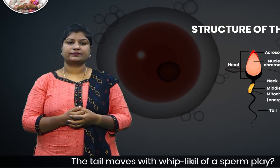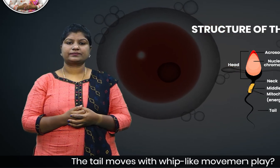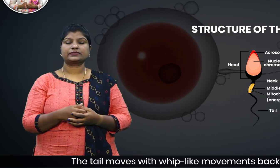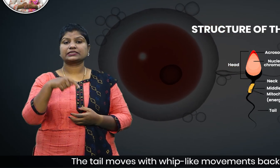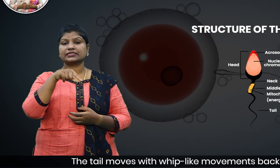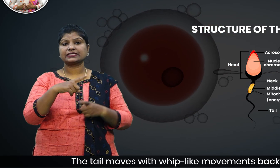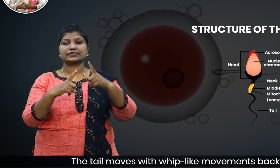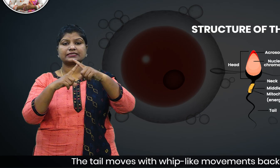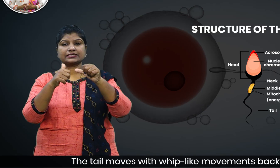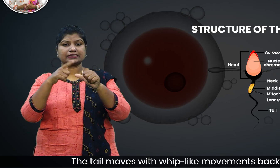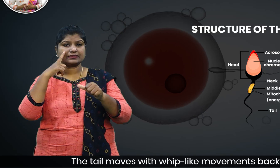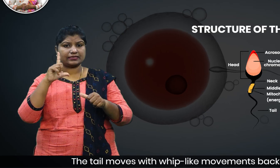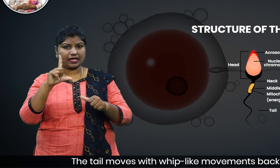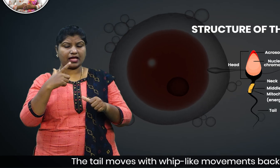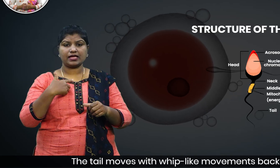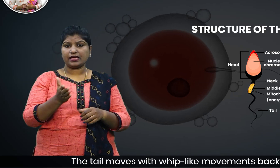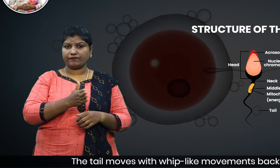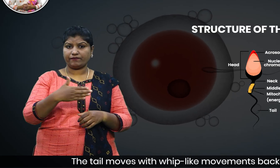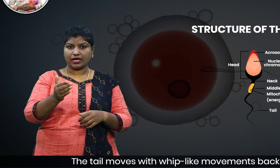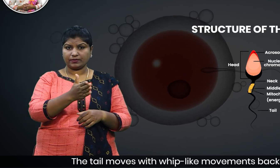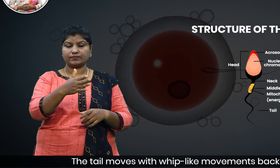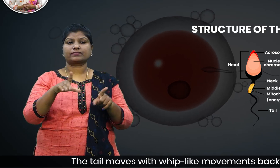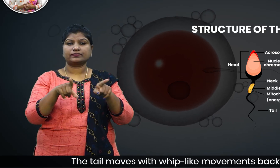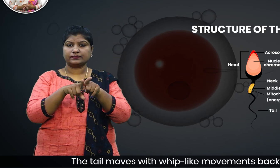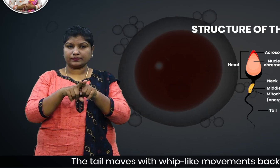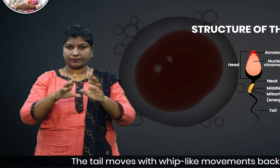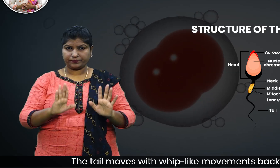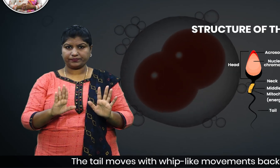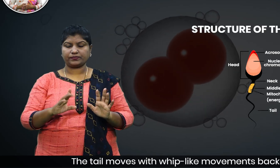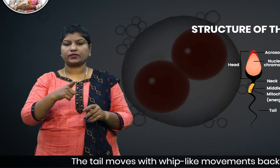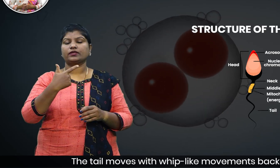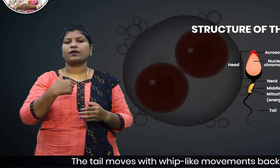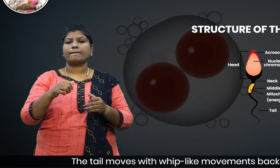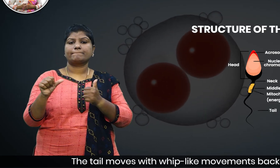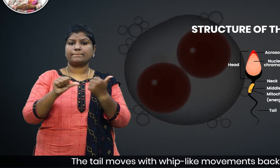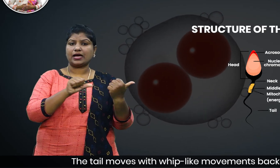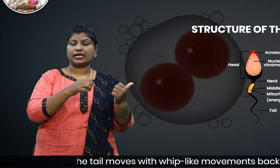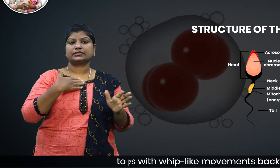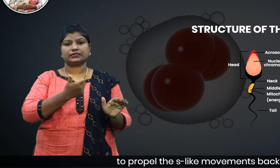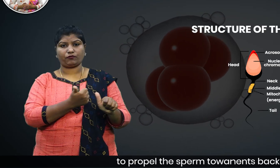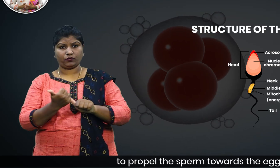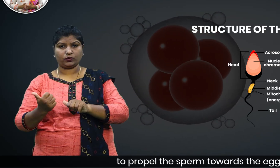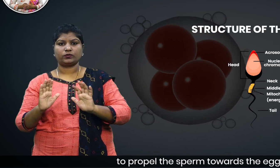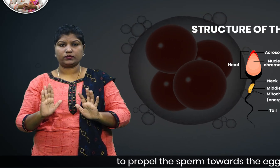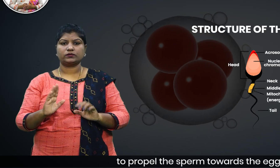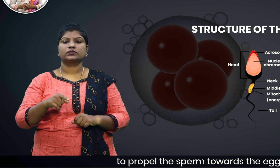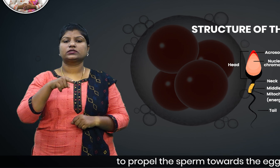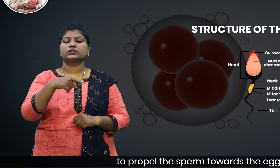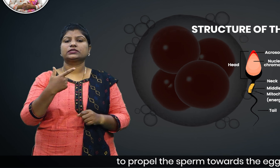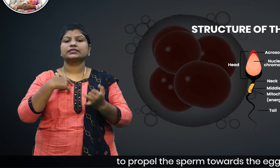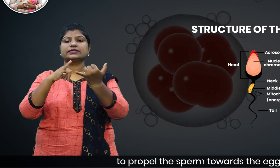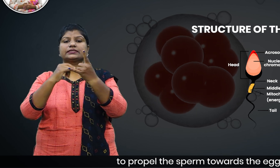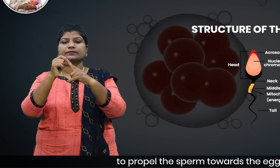The tail moves with whip-like movements back and forth to propel the